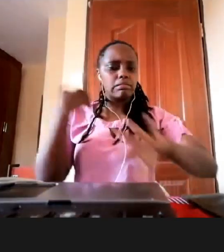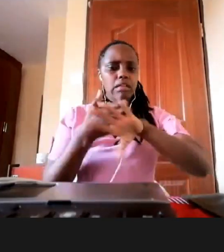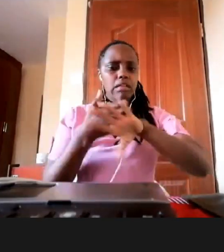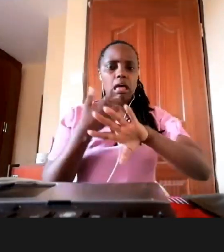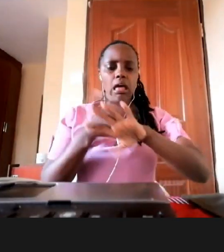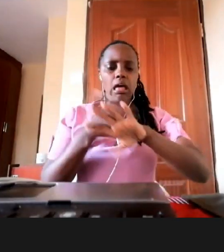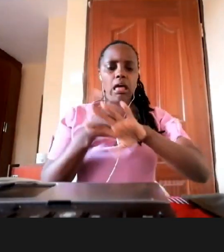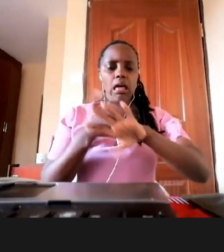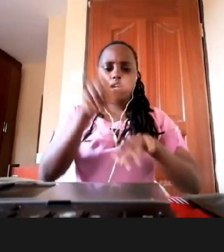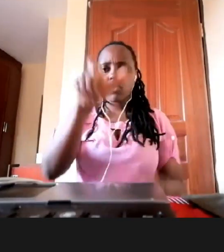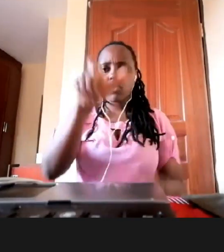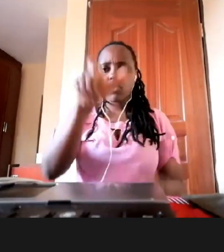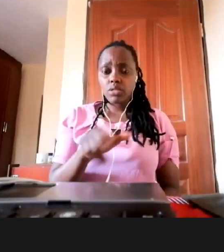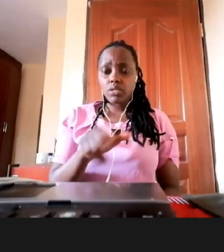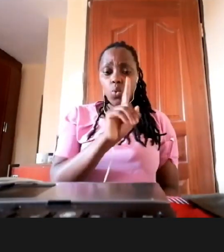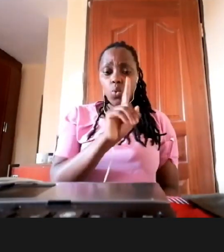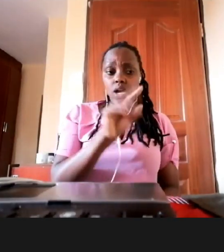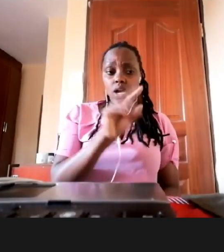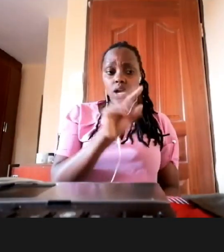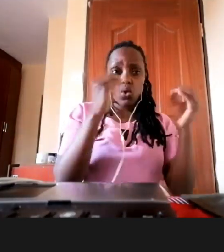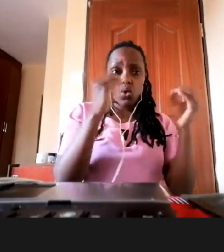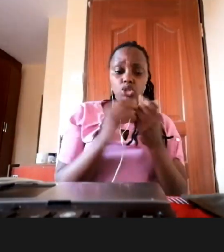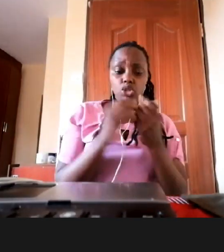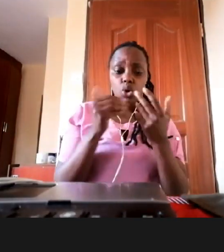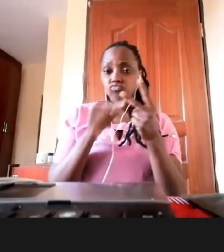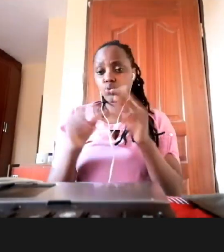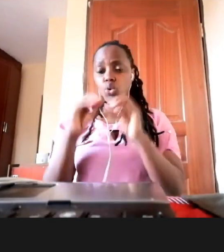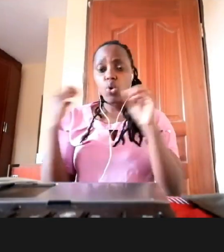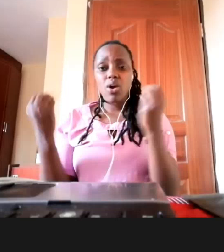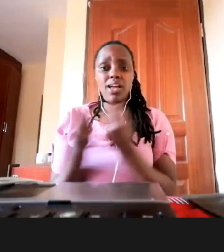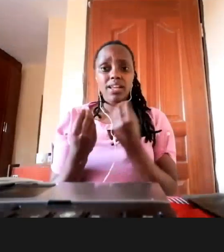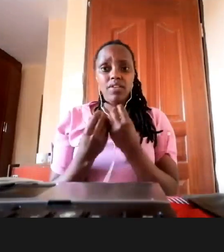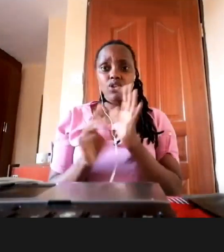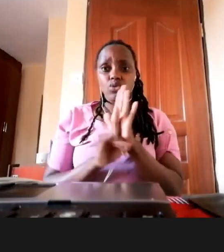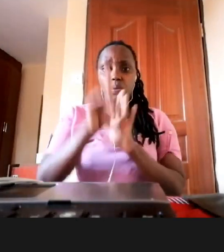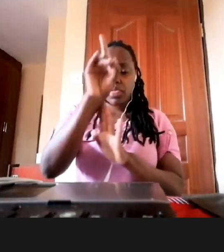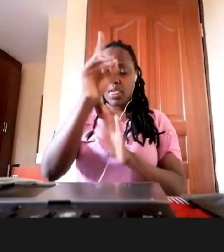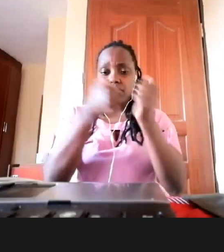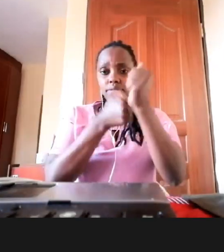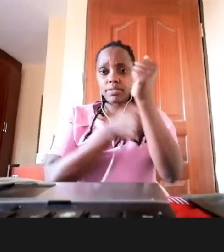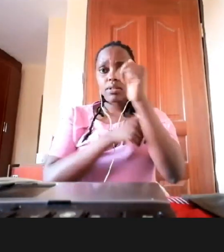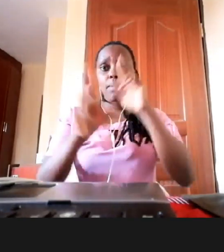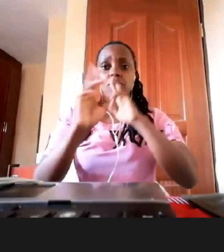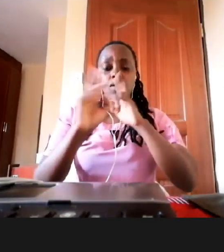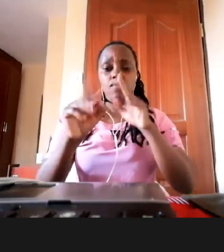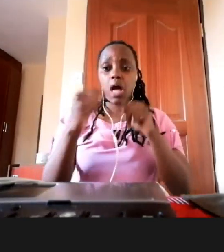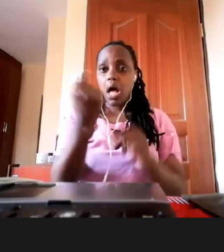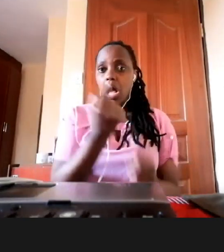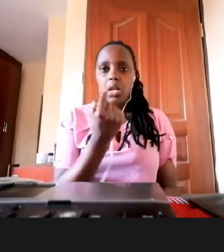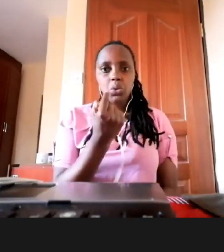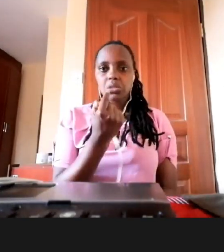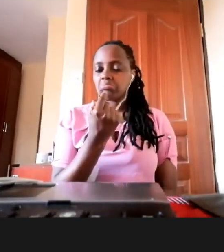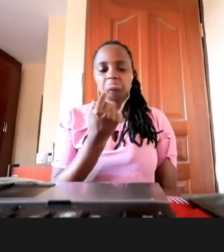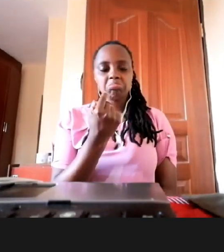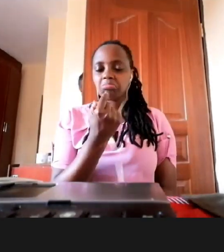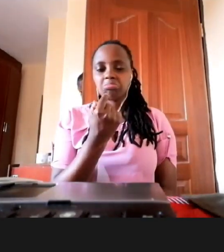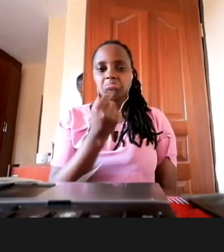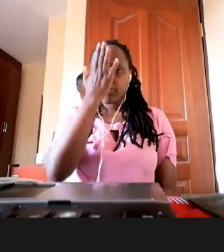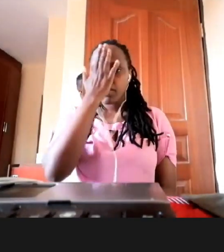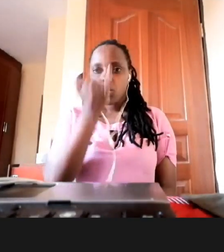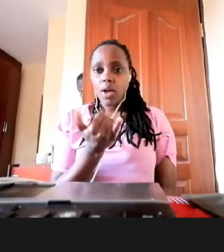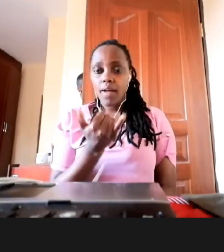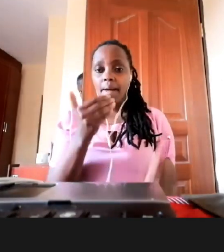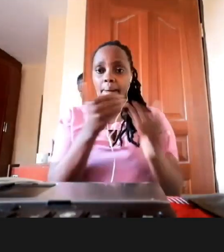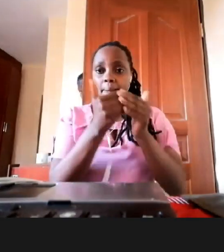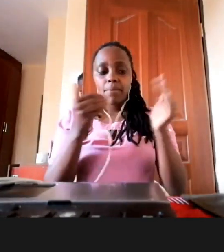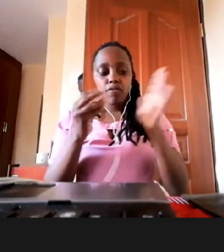one organization or 2 organizations, to develop a complementary report by themselves. Reason being, as I've